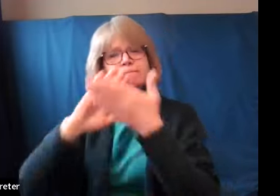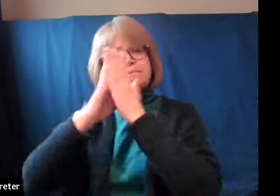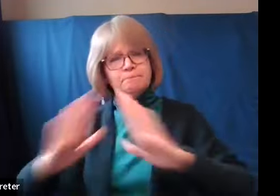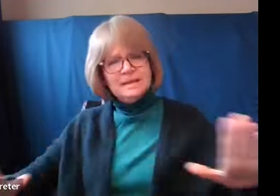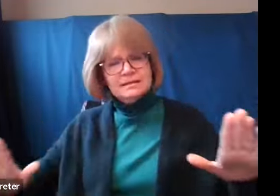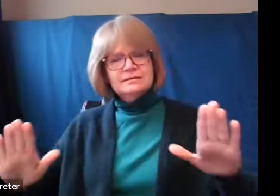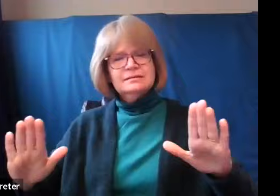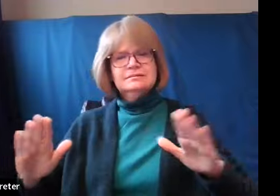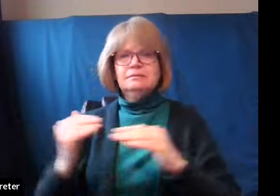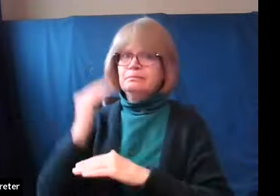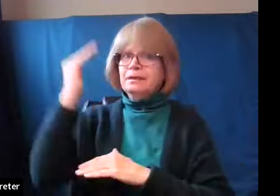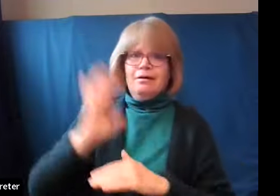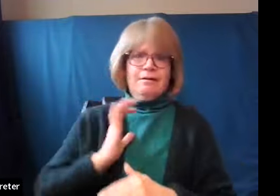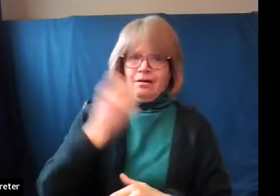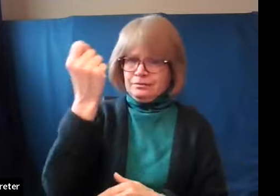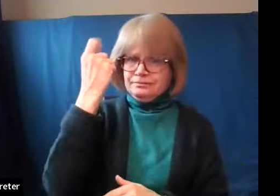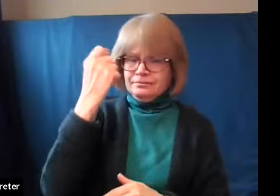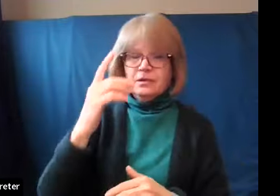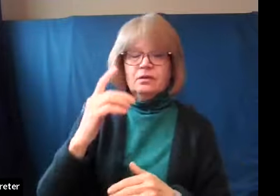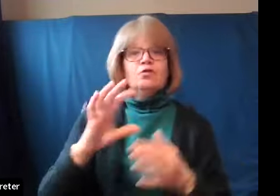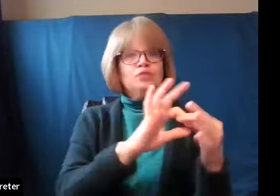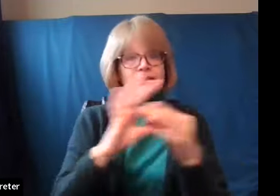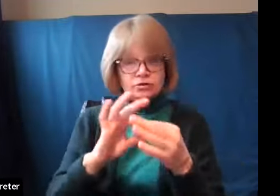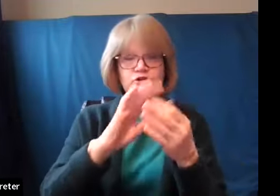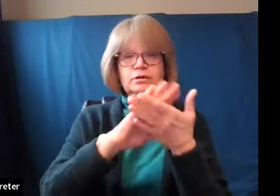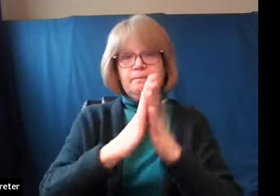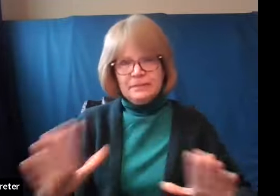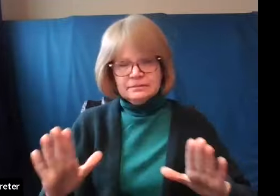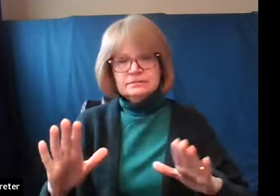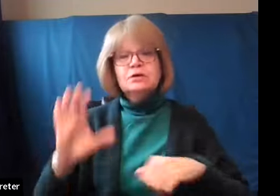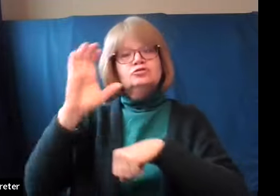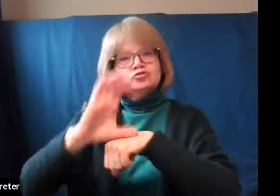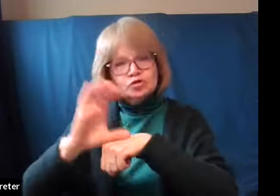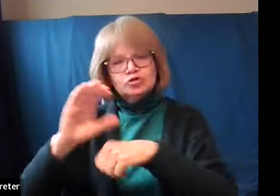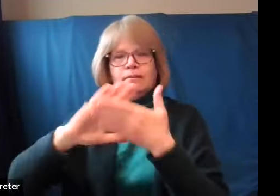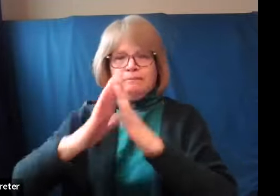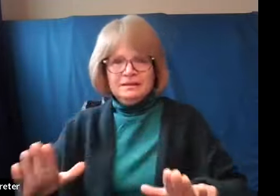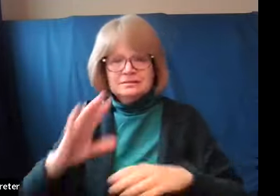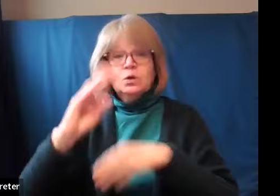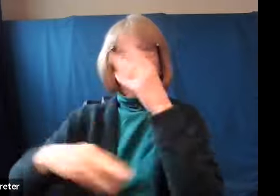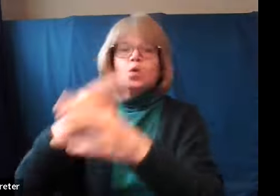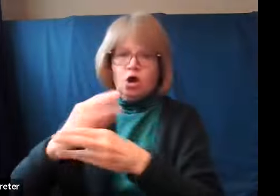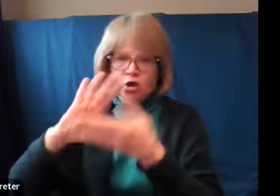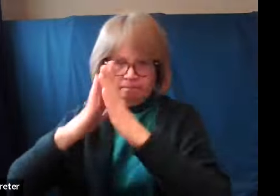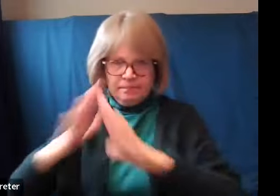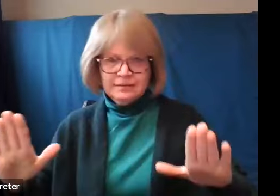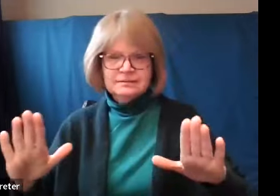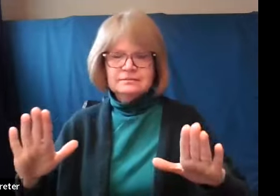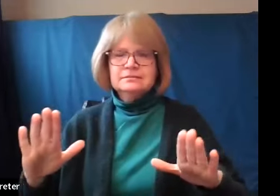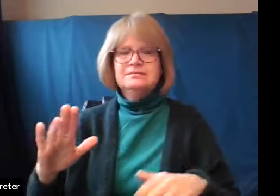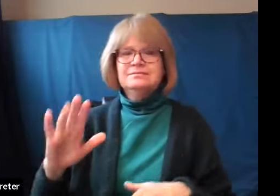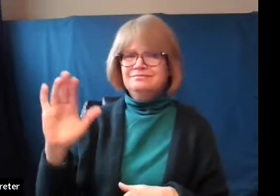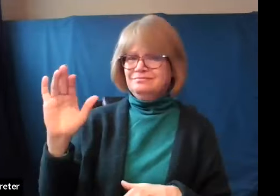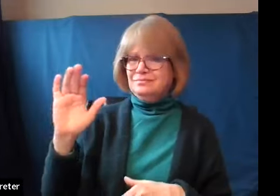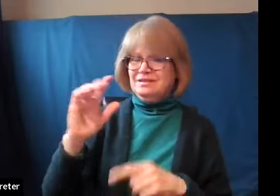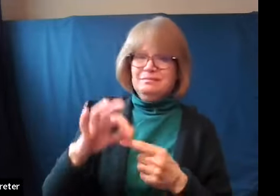passes understanding, peace in our relationships, in our churches, and in the world, especially when it seems the world around